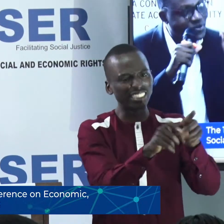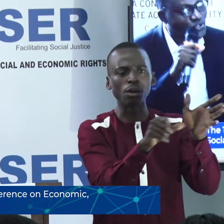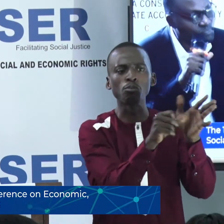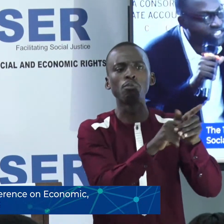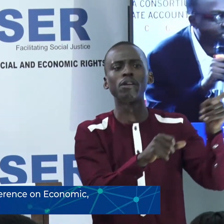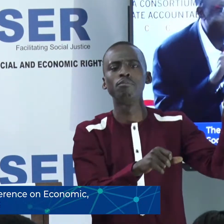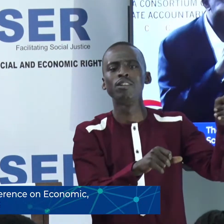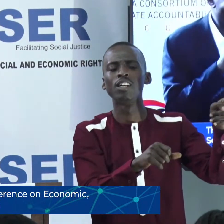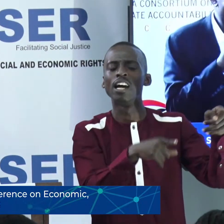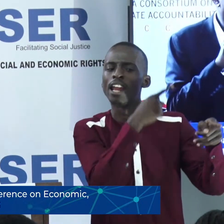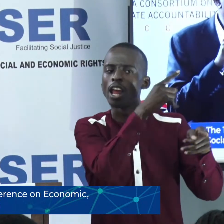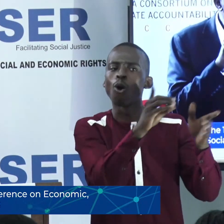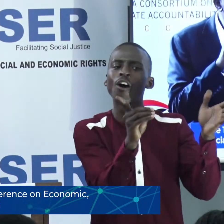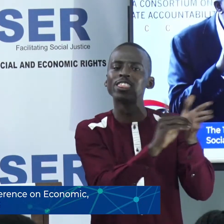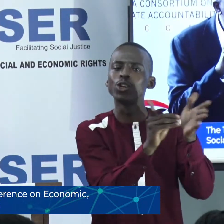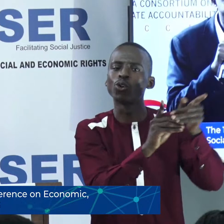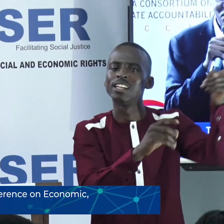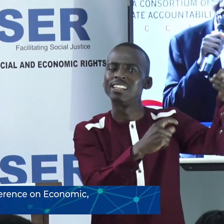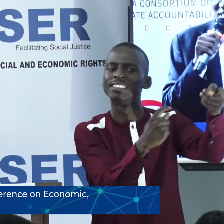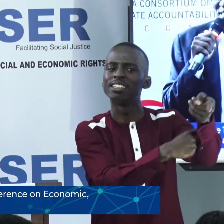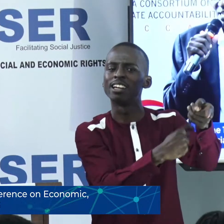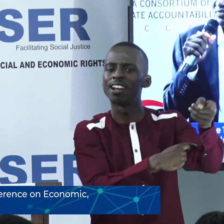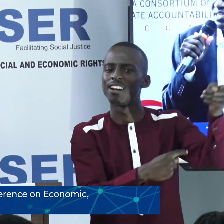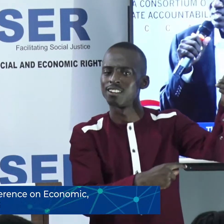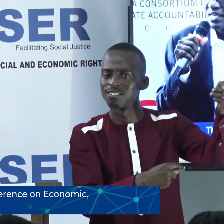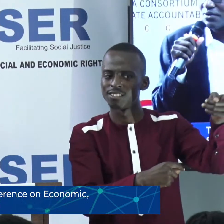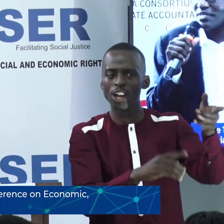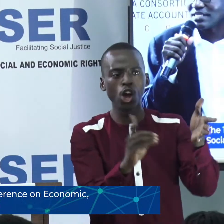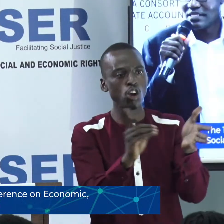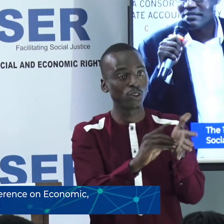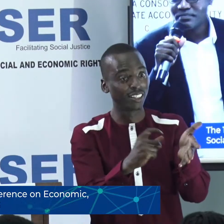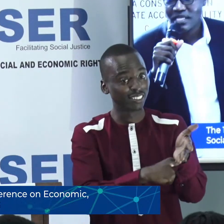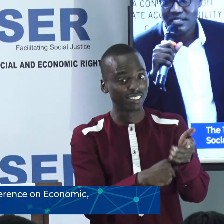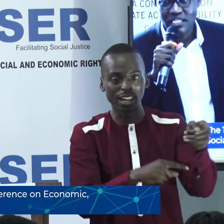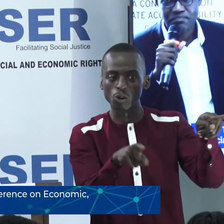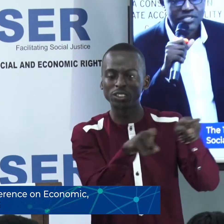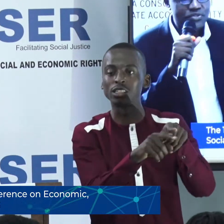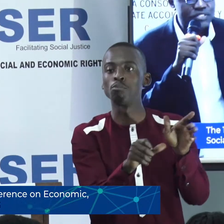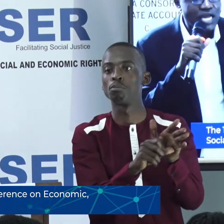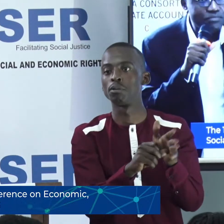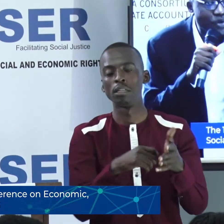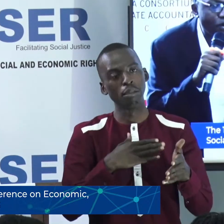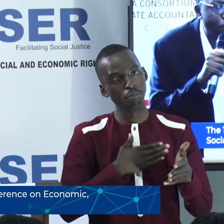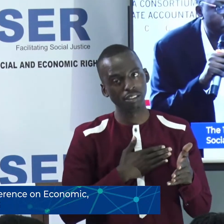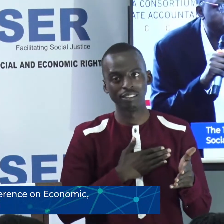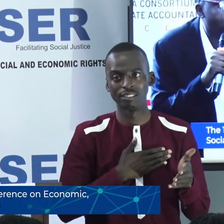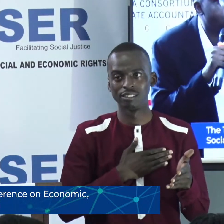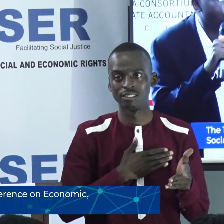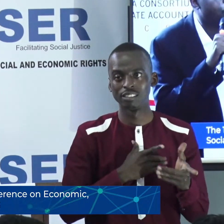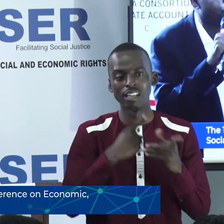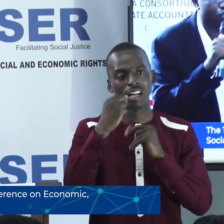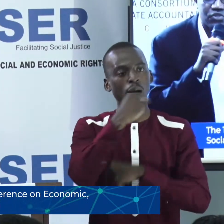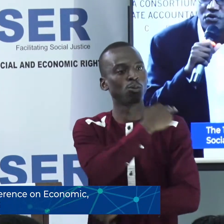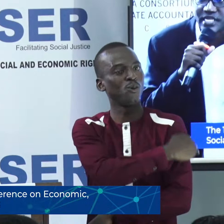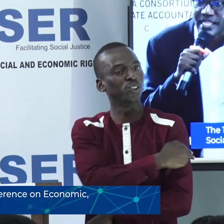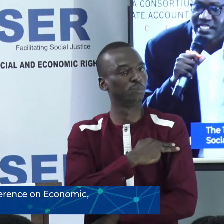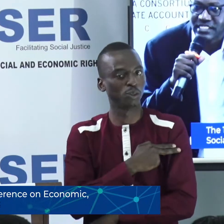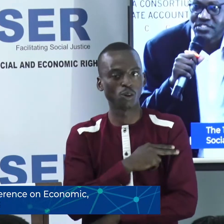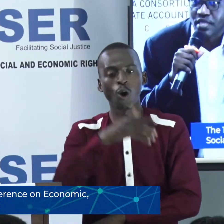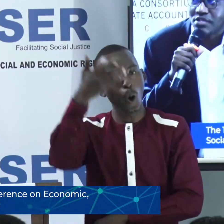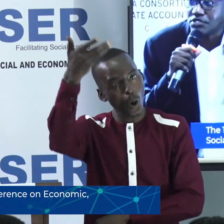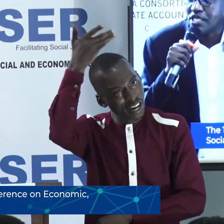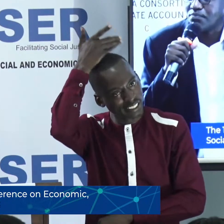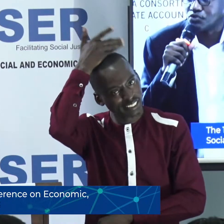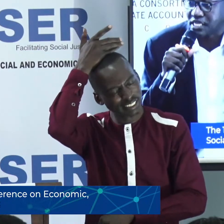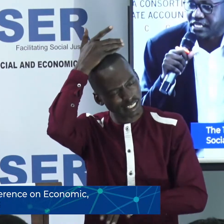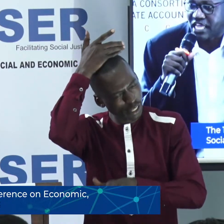medical specialist, I had a medical specialist advising a colleague that please don't come to our hospital because we've lost all the nurses. We are